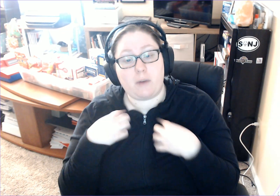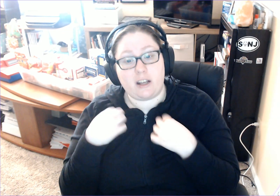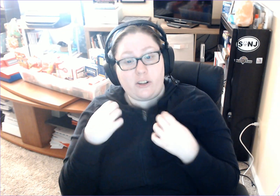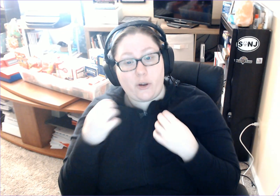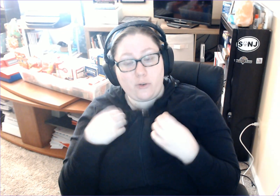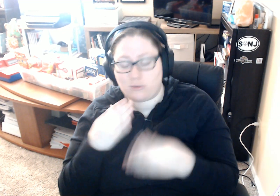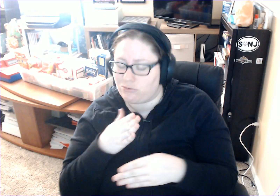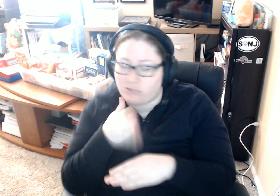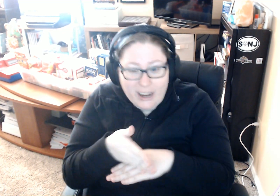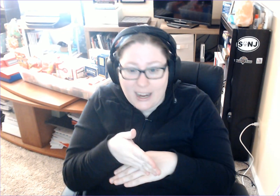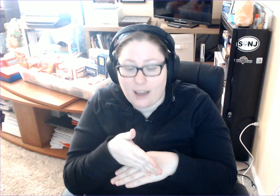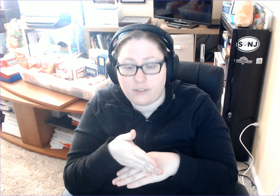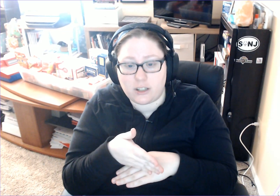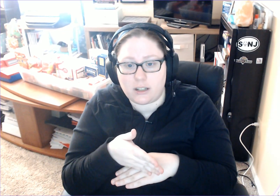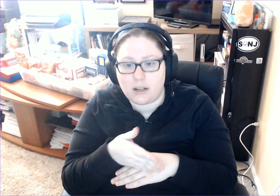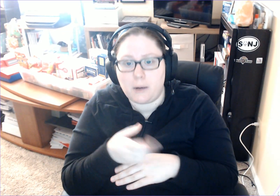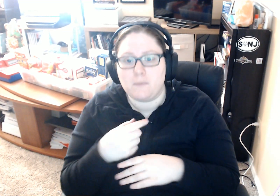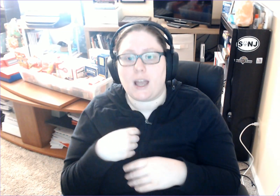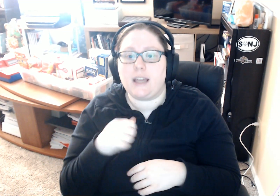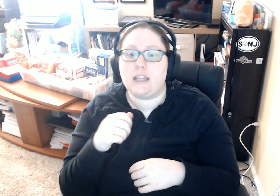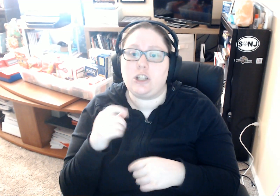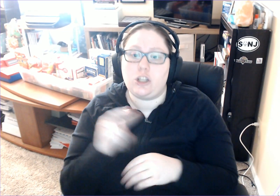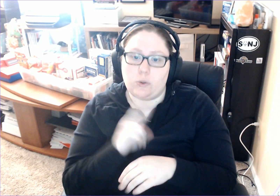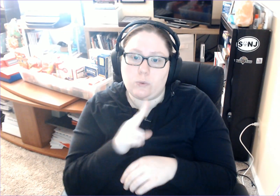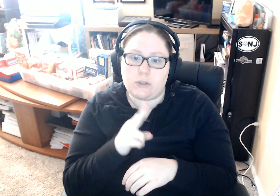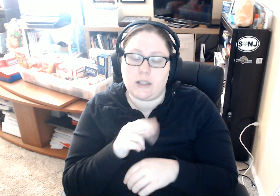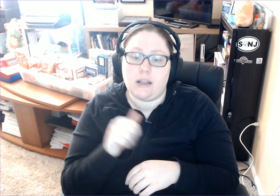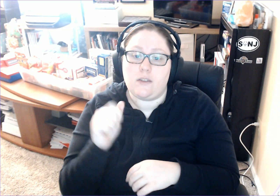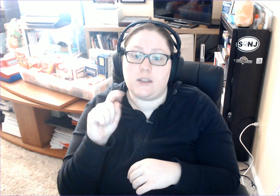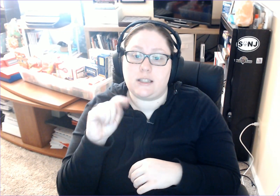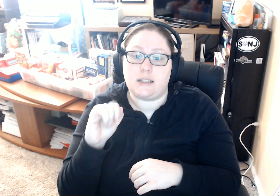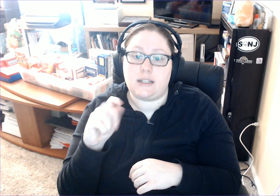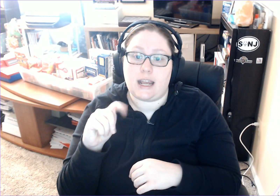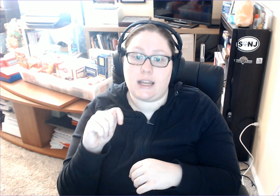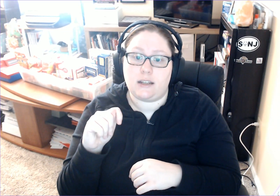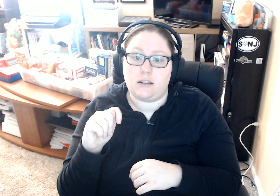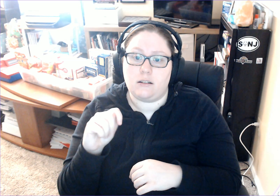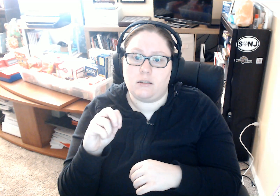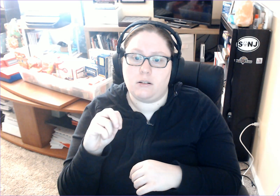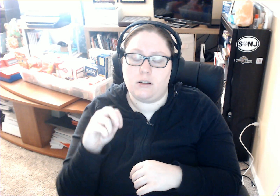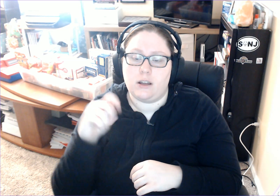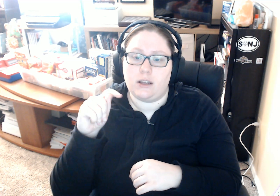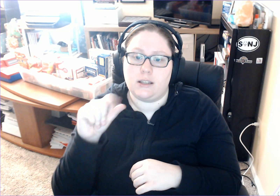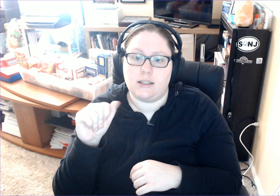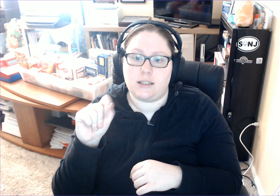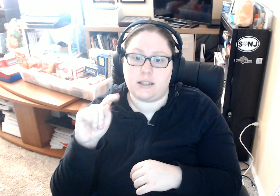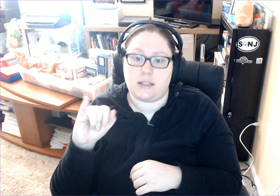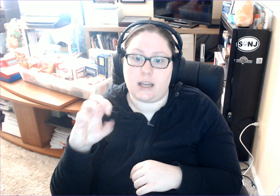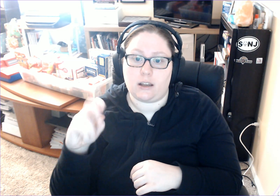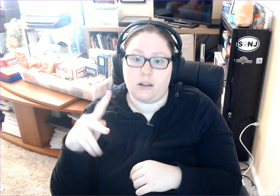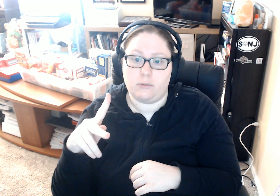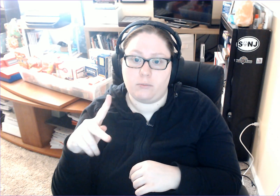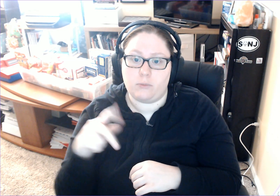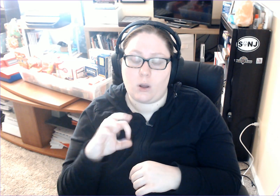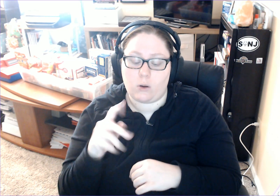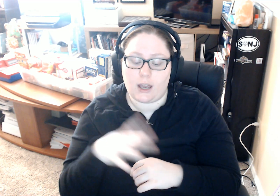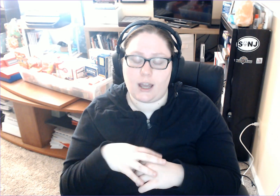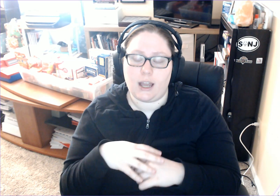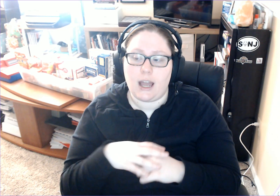clothes, right after I can use the stain stick. Okay? And